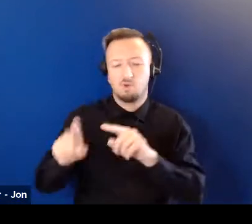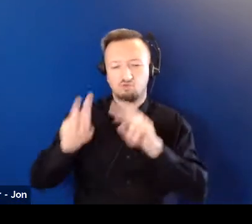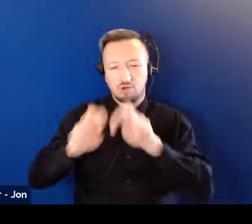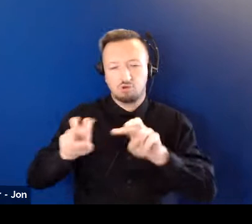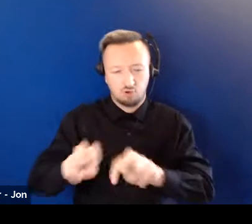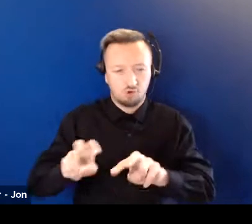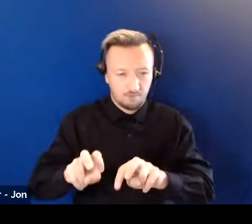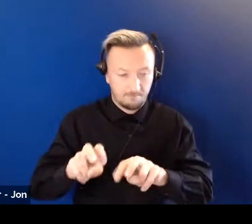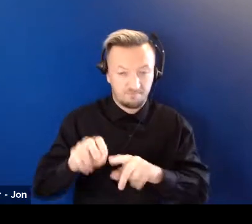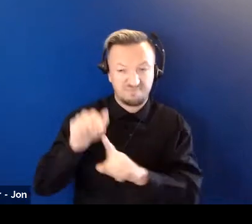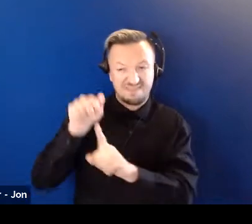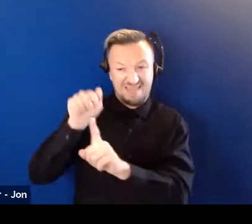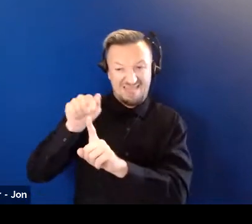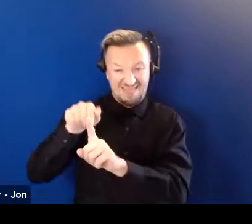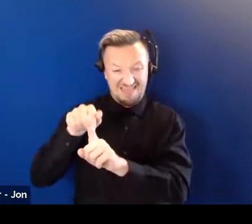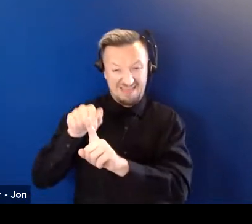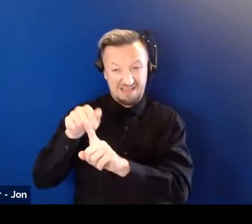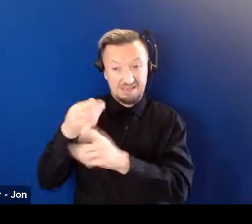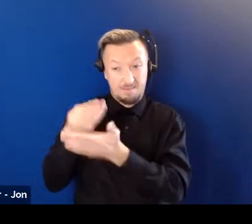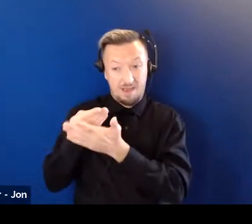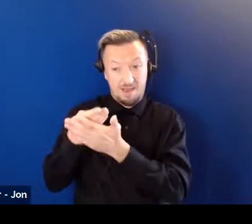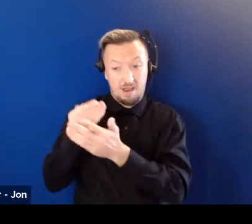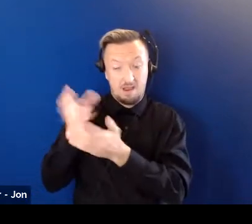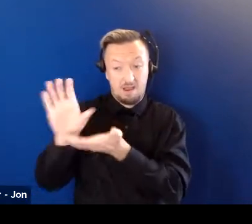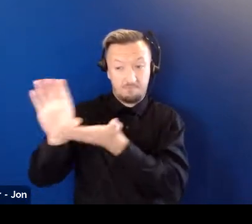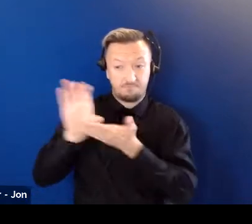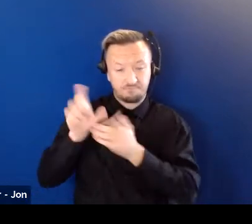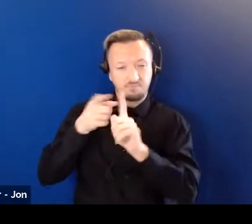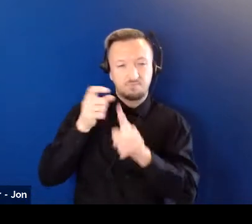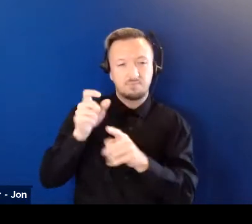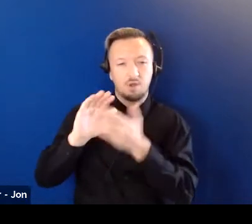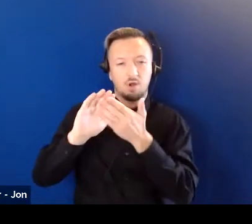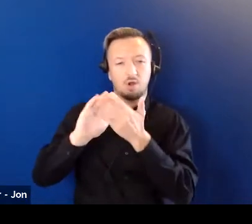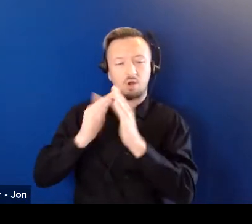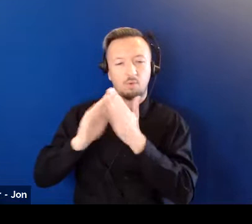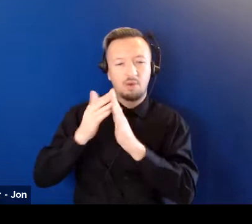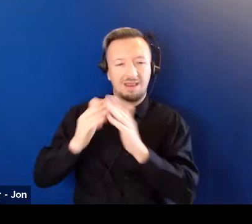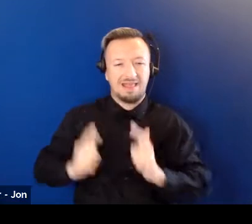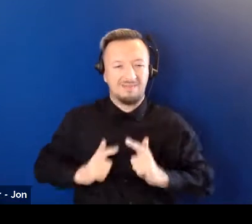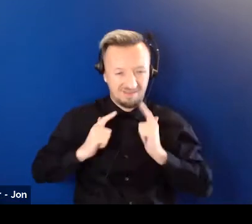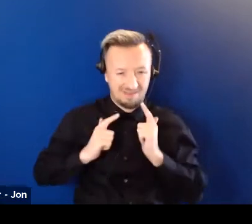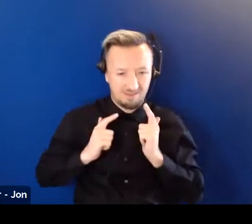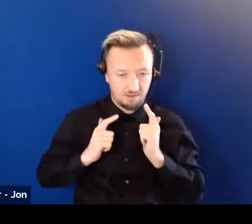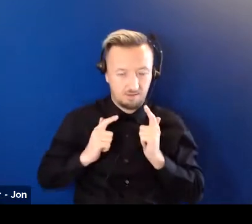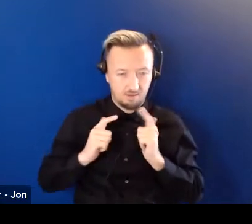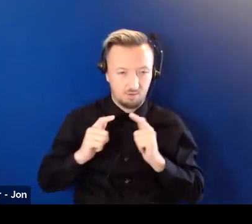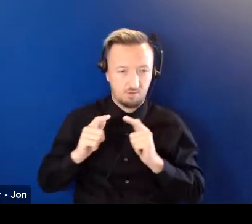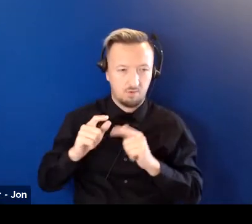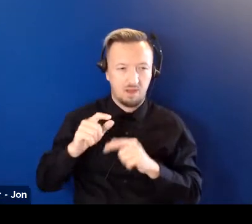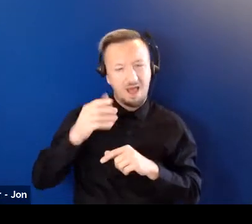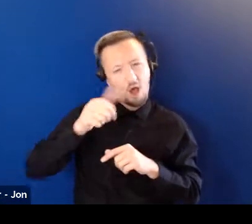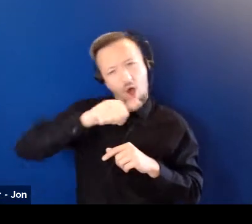the Administration for Community Living. And if you took the time, there are other funding sources from other